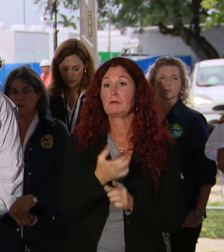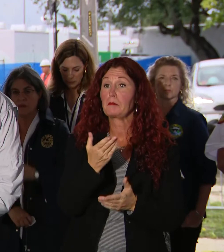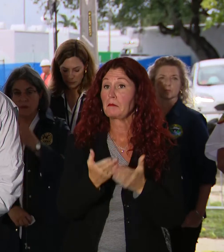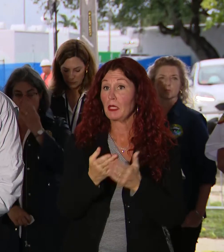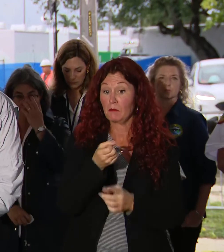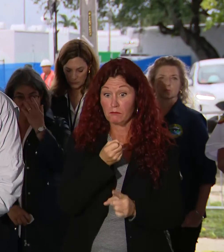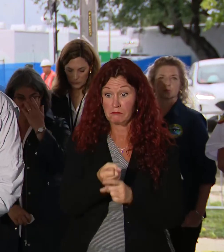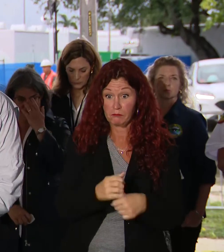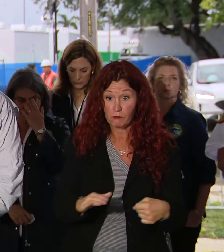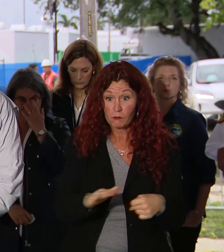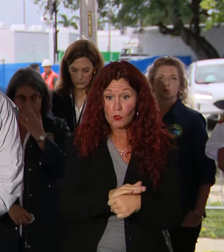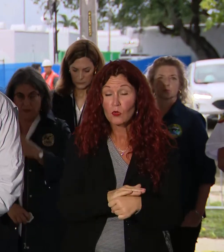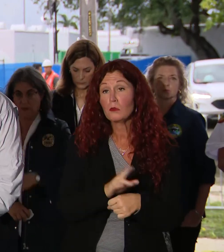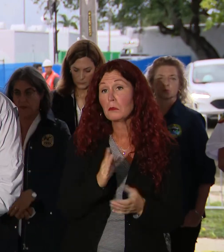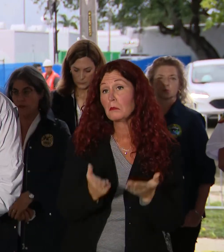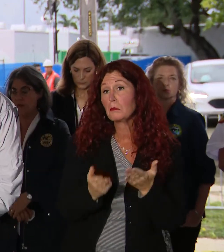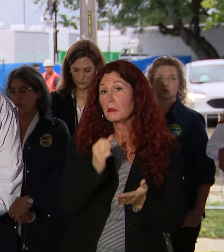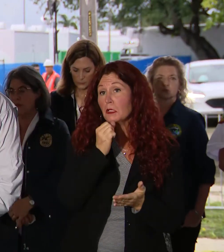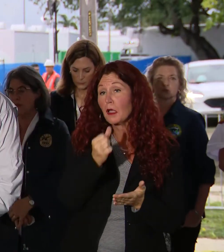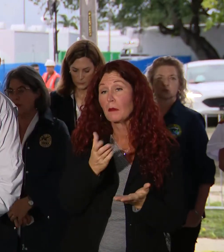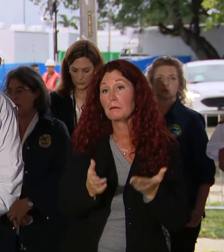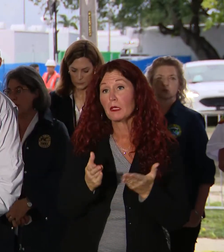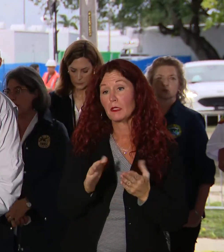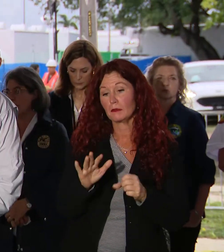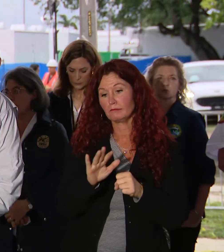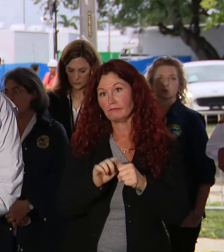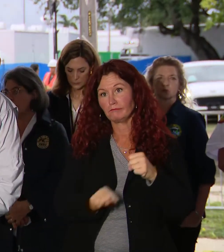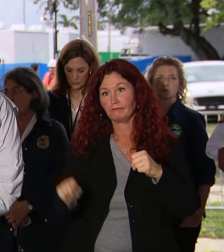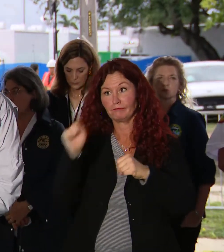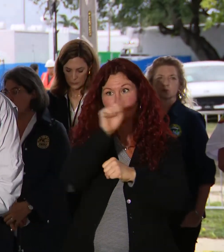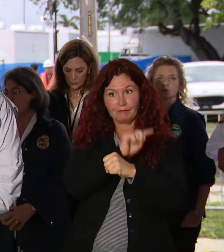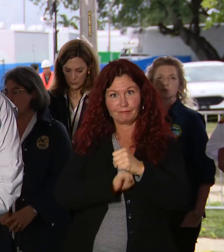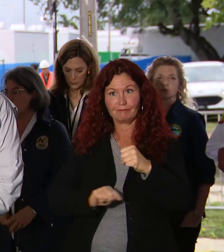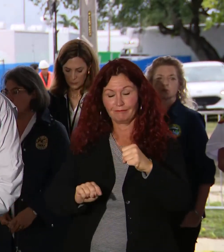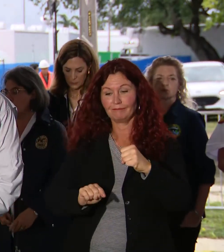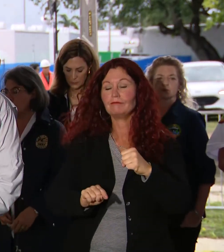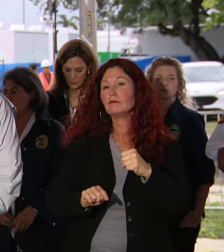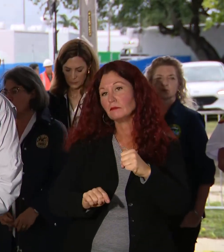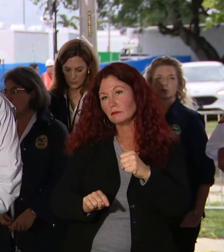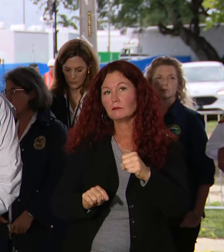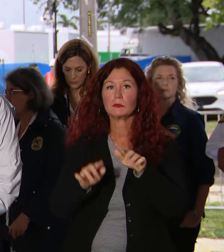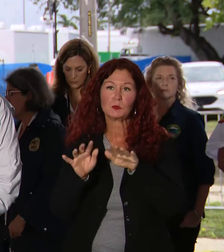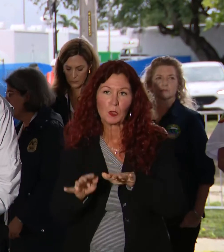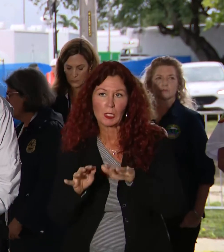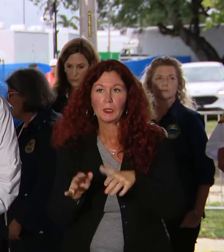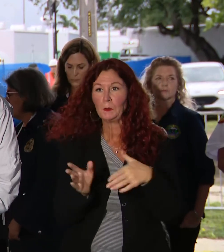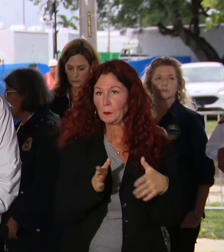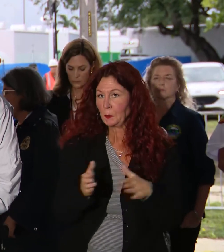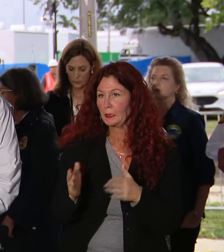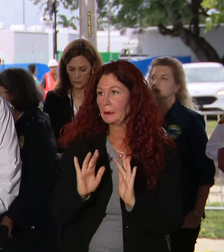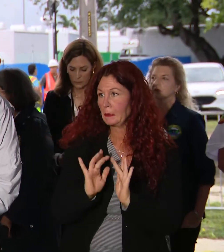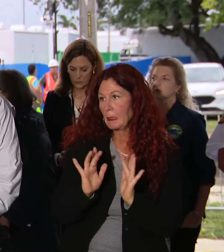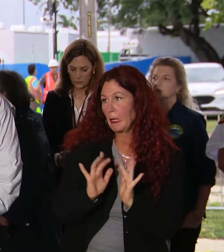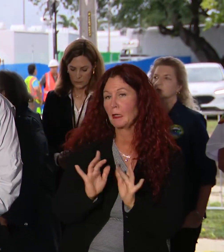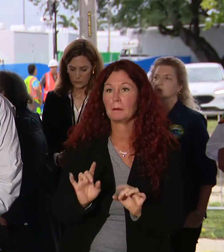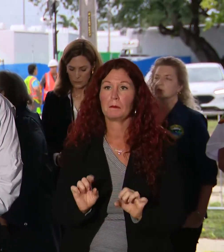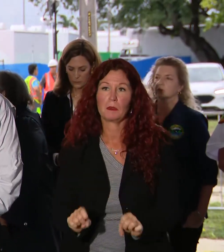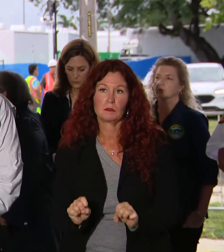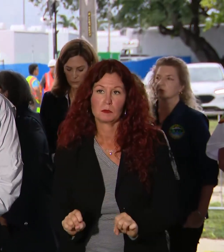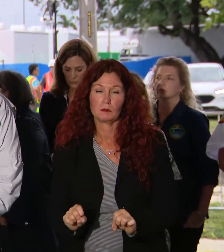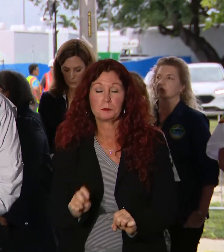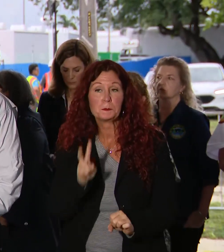South Florida. I want to assure you the state will continue to support our local partners and the